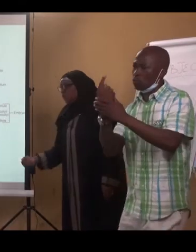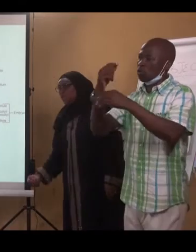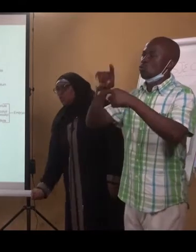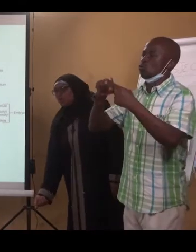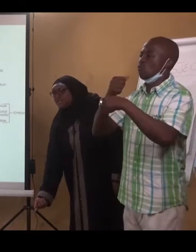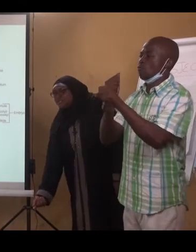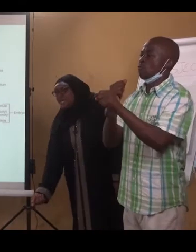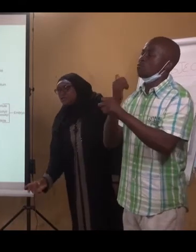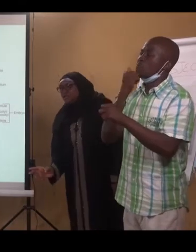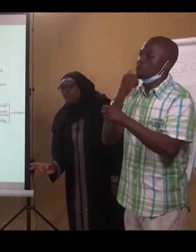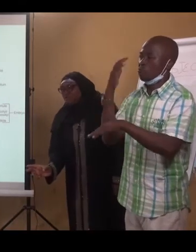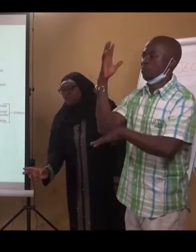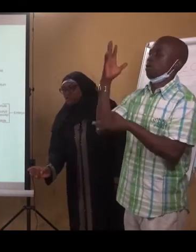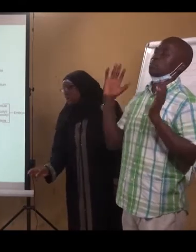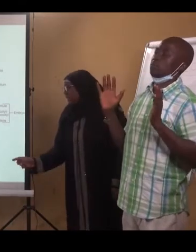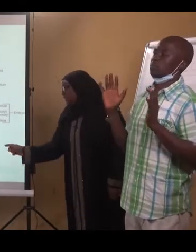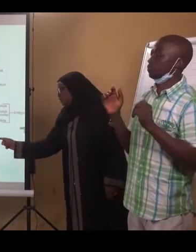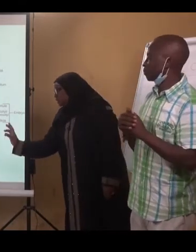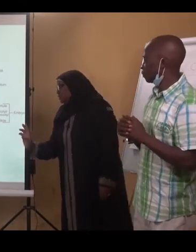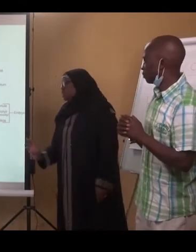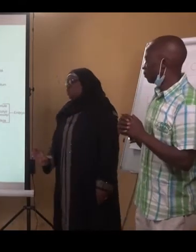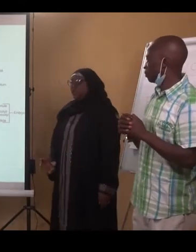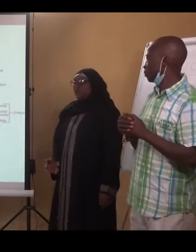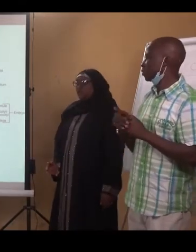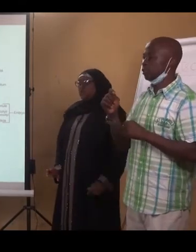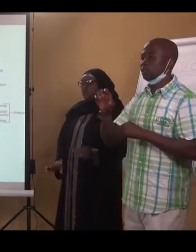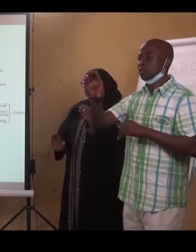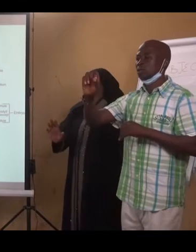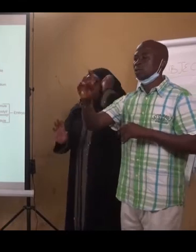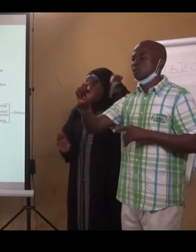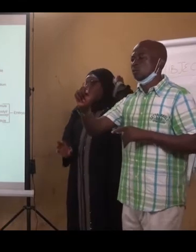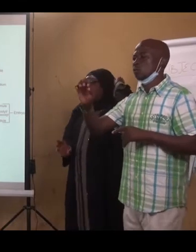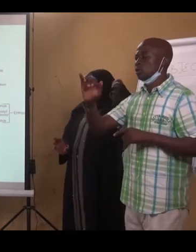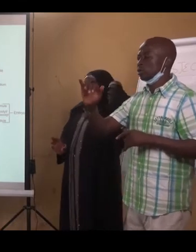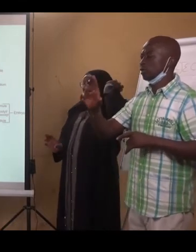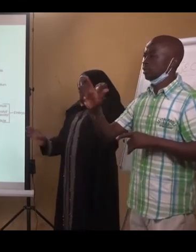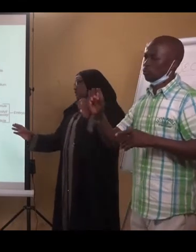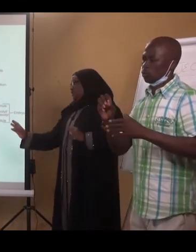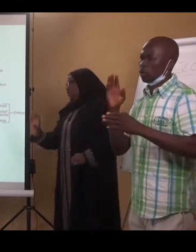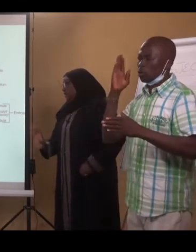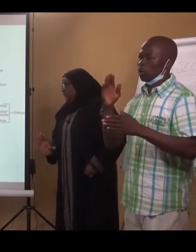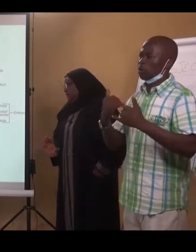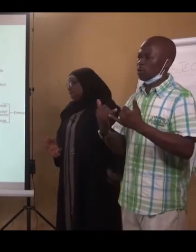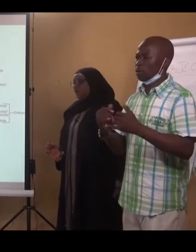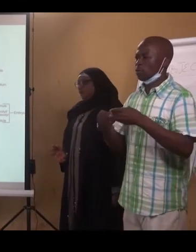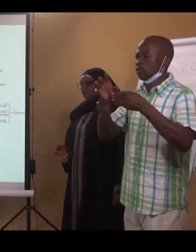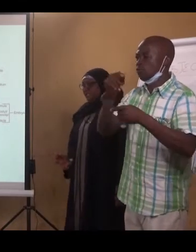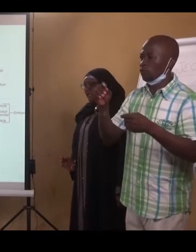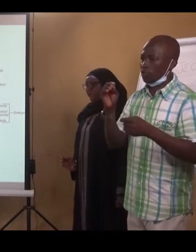now go inside to form the fruit. The cotyledon will now give you the flower, the seed leaf.